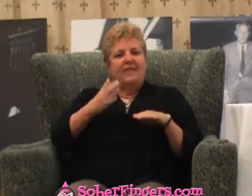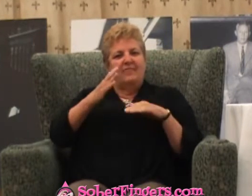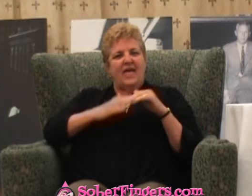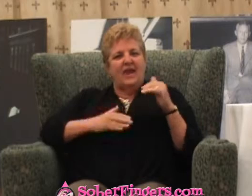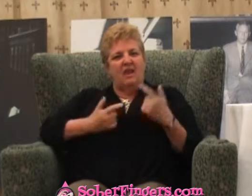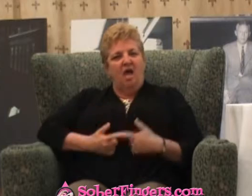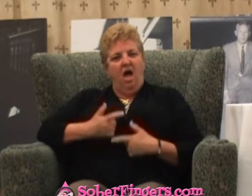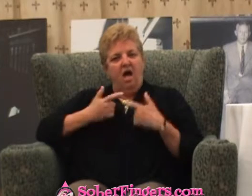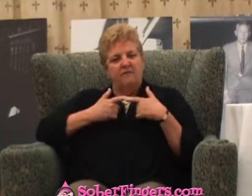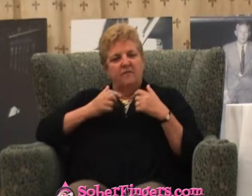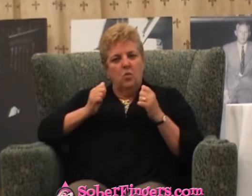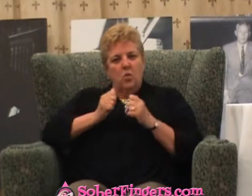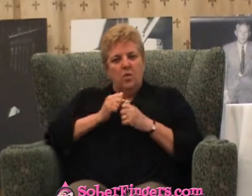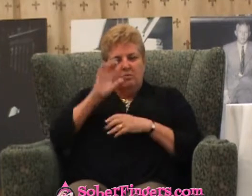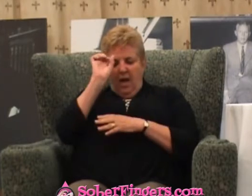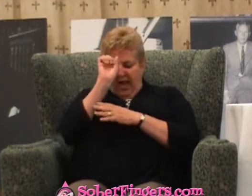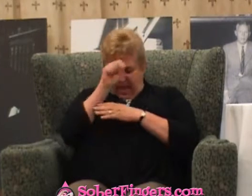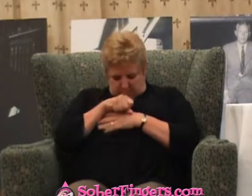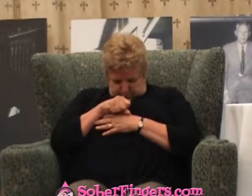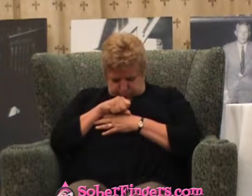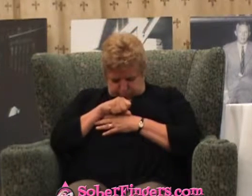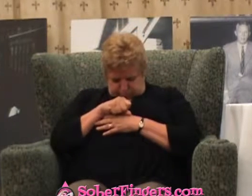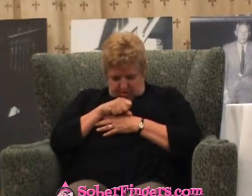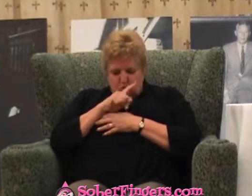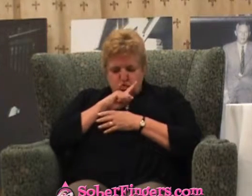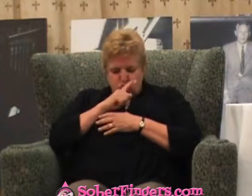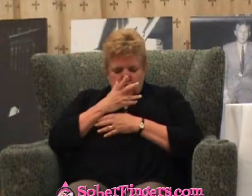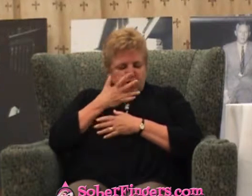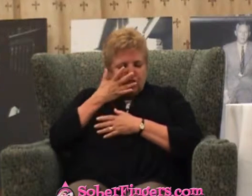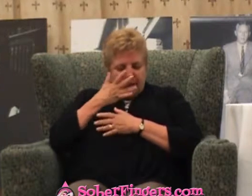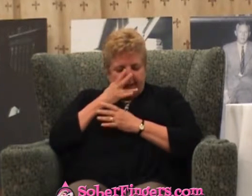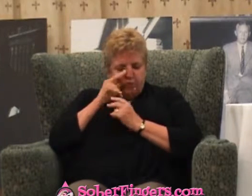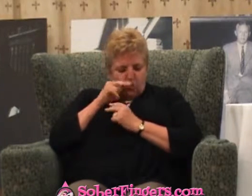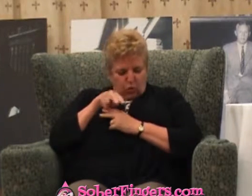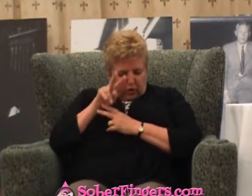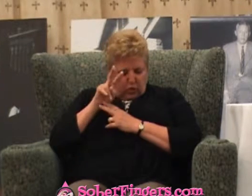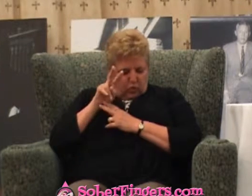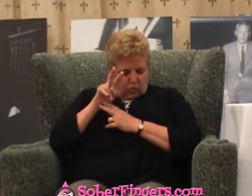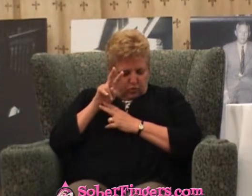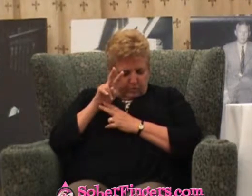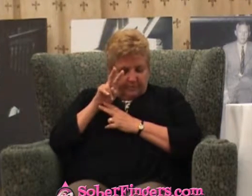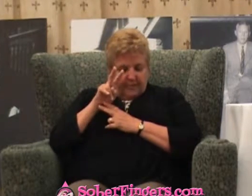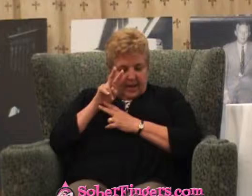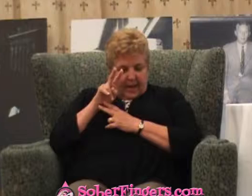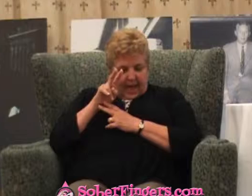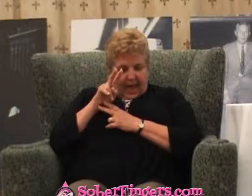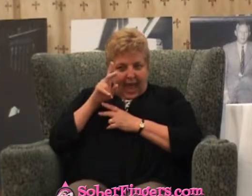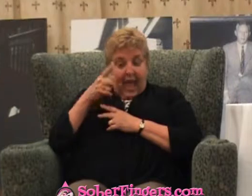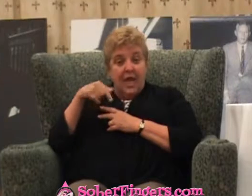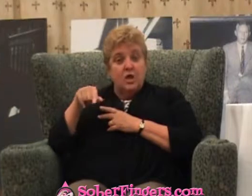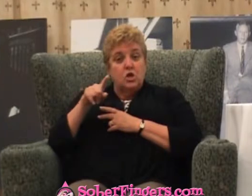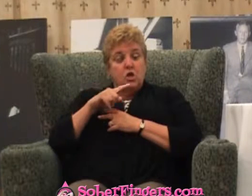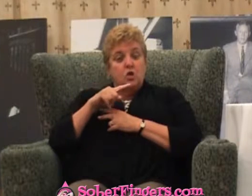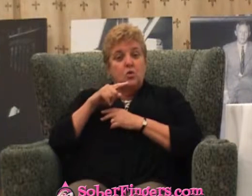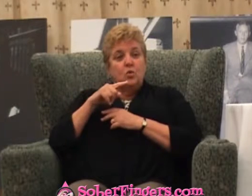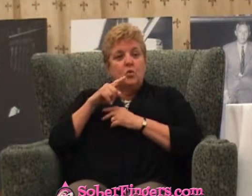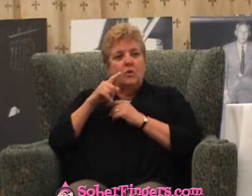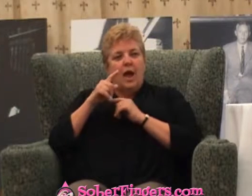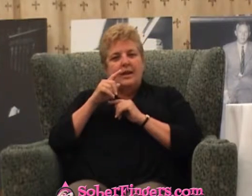chest, too ashamed to even look you in the face. And you guys walked up to me and you placed